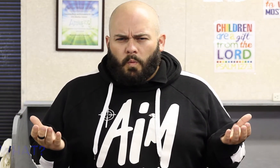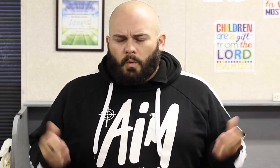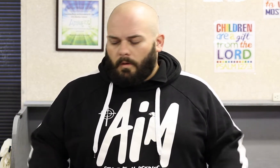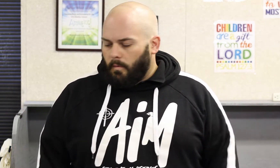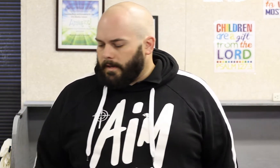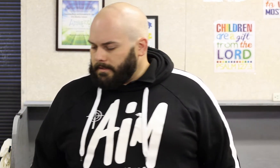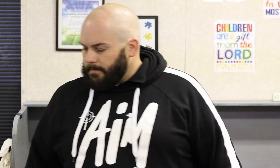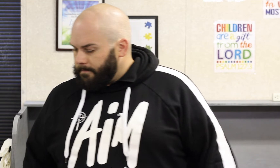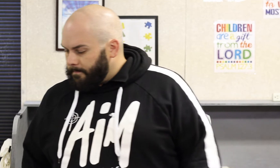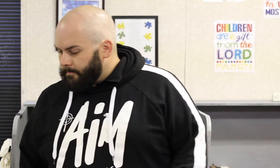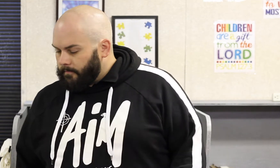what?